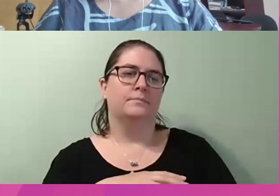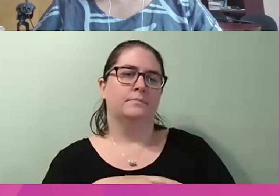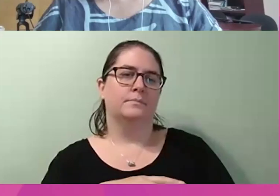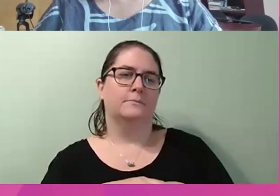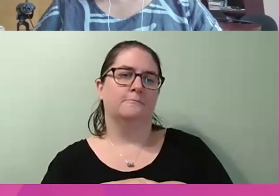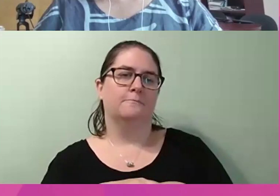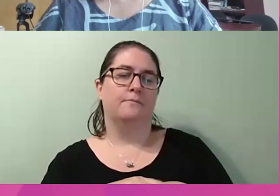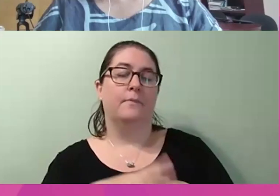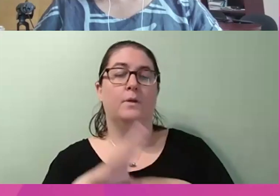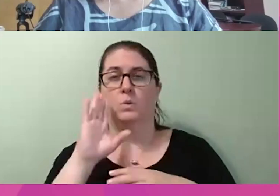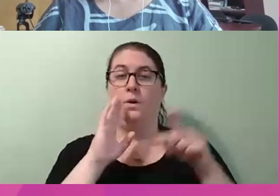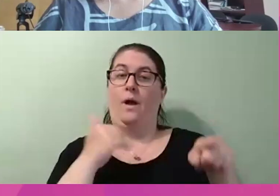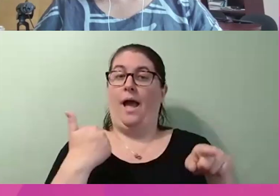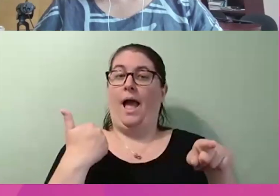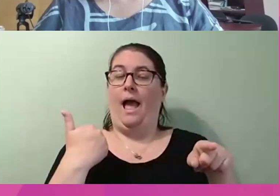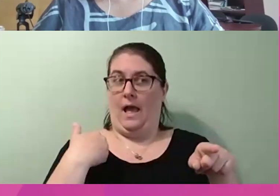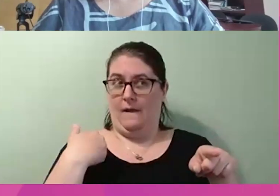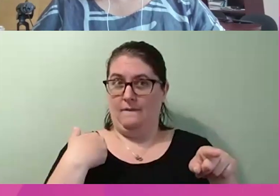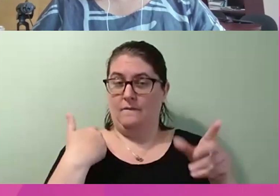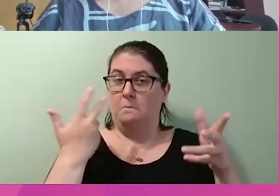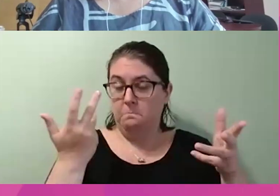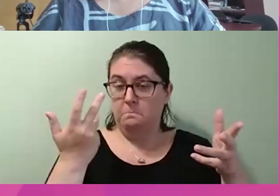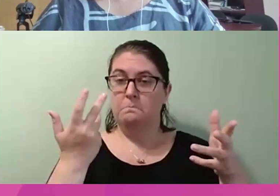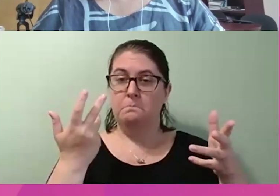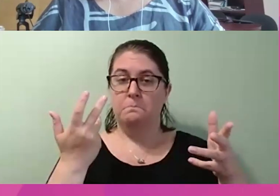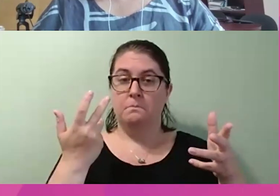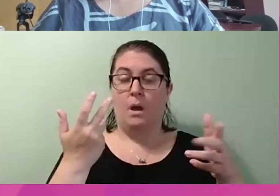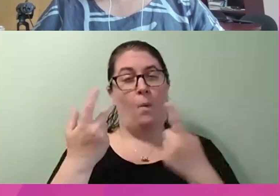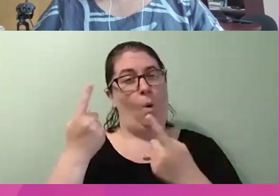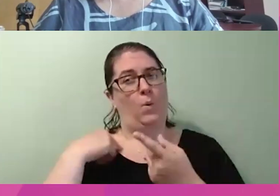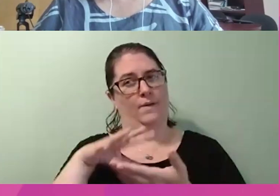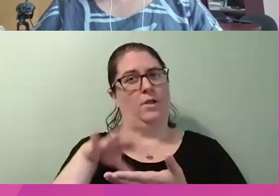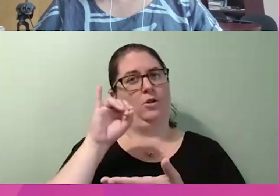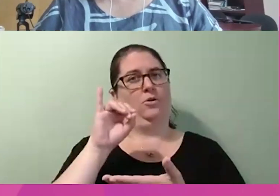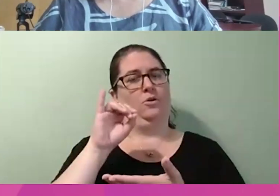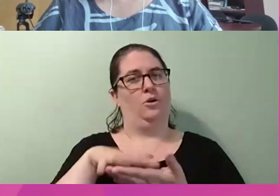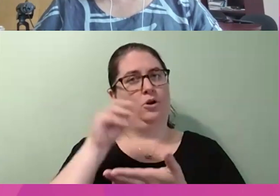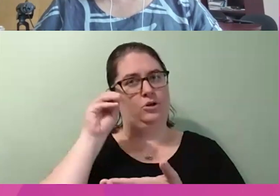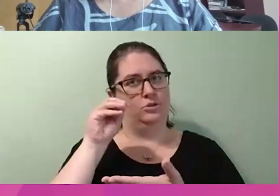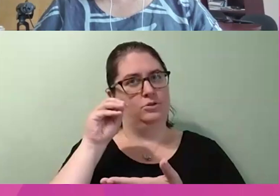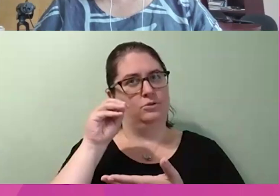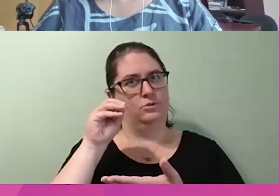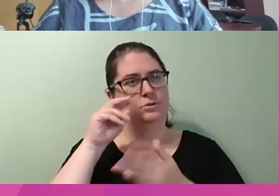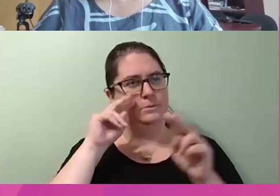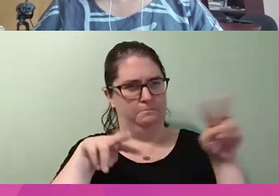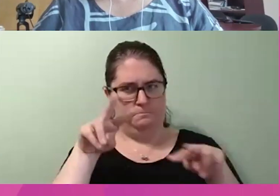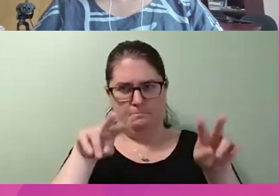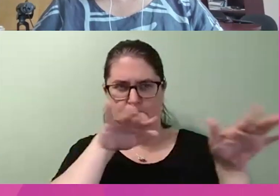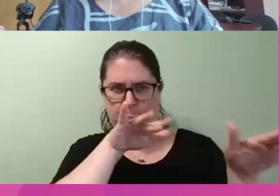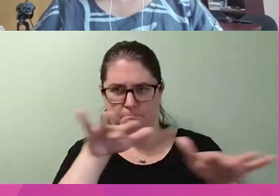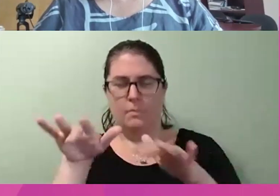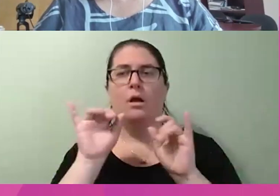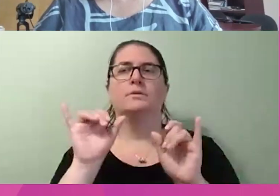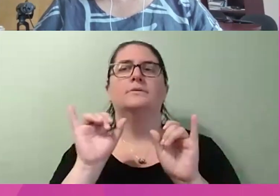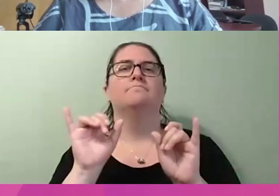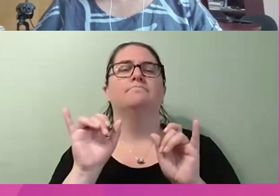those services exist. One of the things that we've learned from the research that our team and others have done